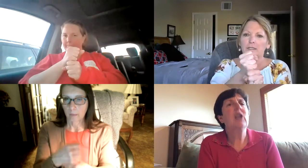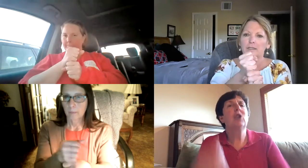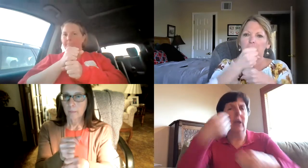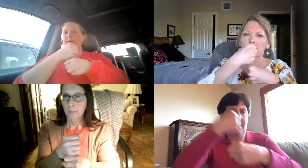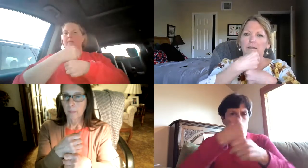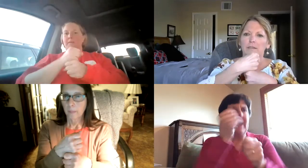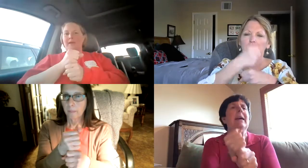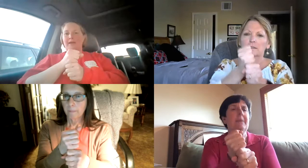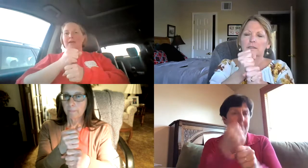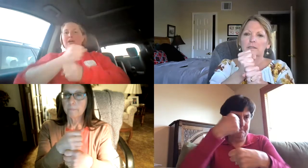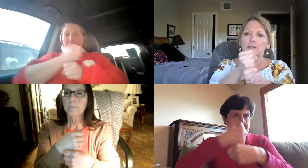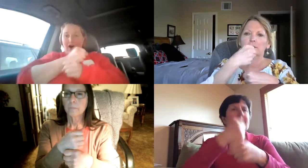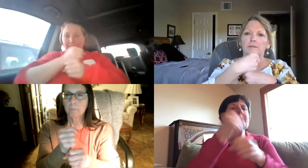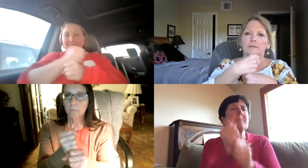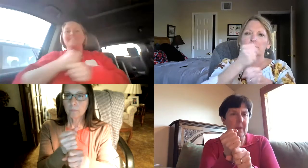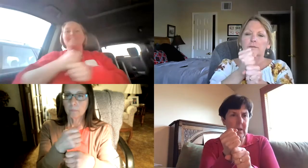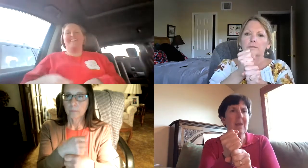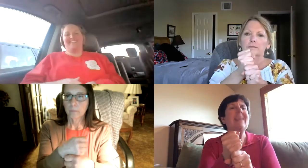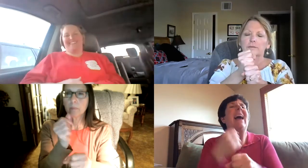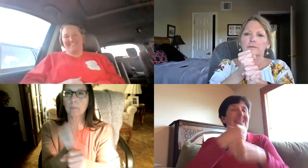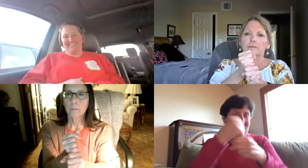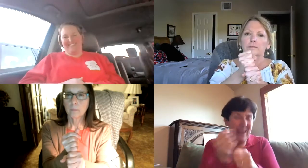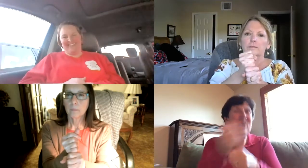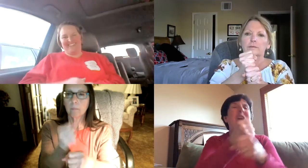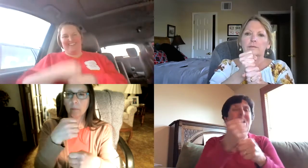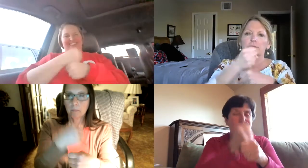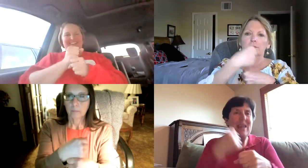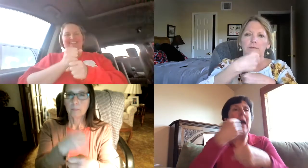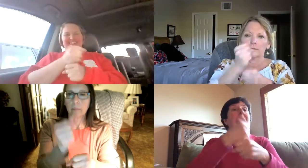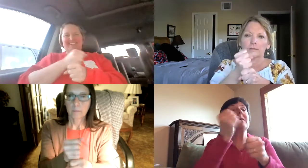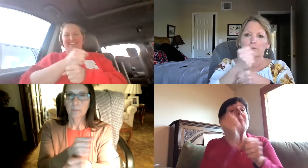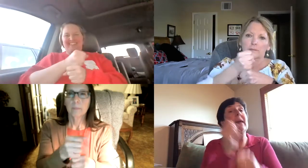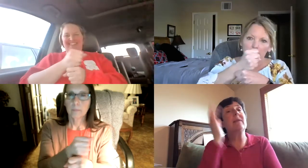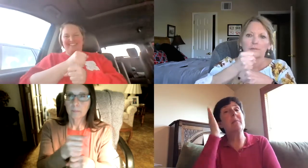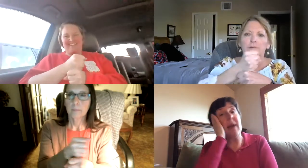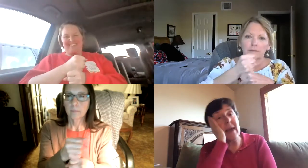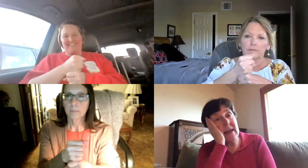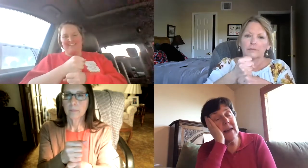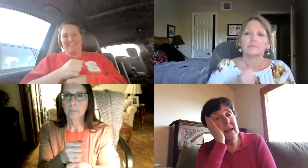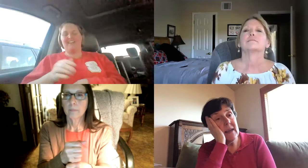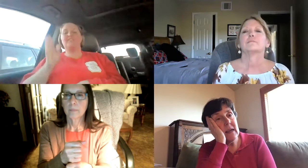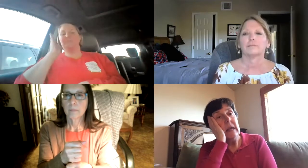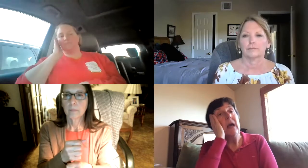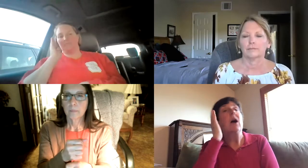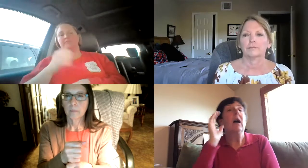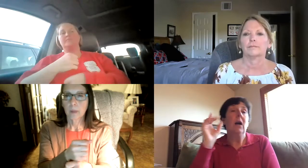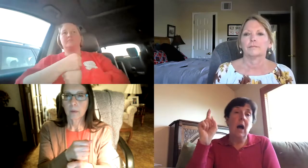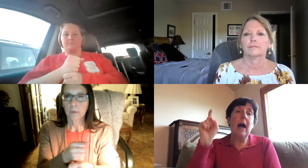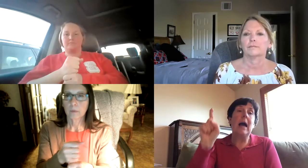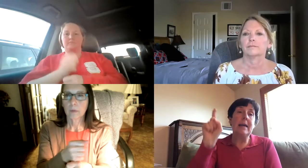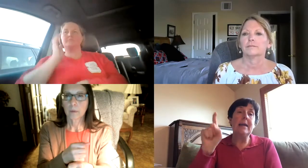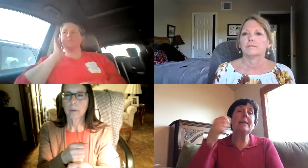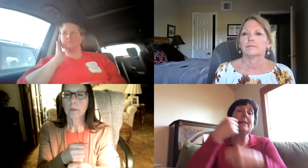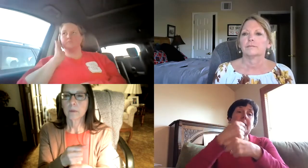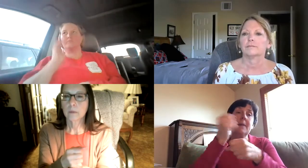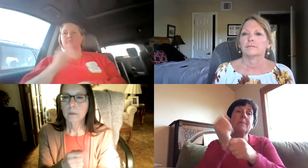Make. Good. Make. Mm-hmm. Yes, make coffee. I had to make the bed.